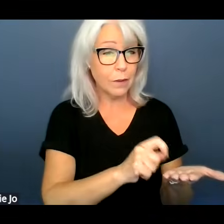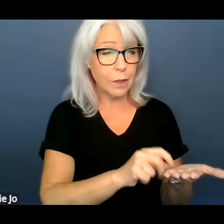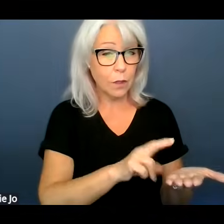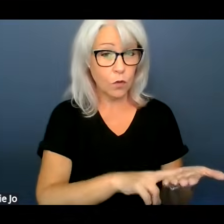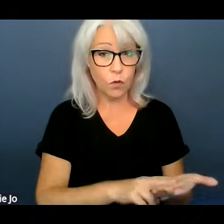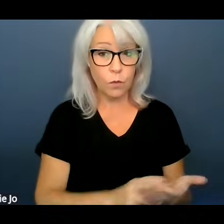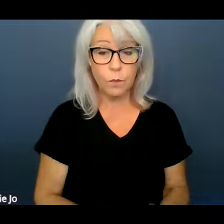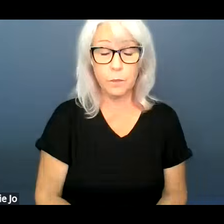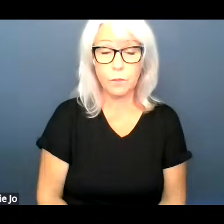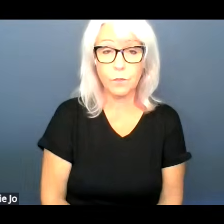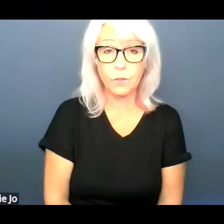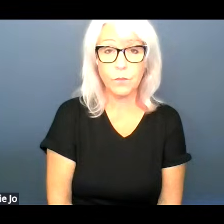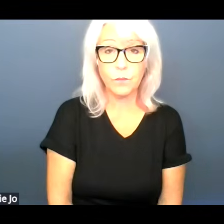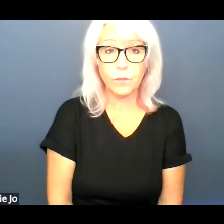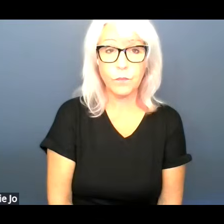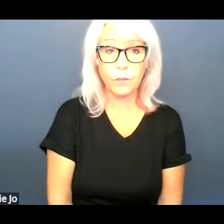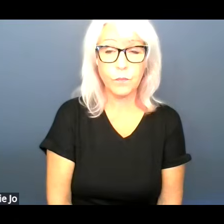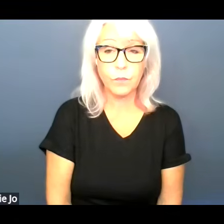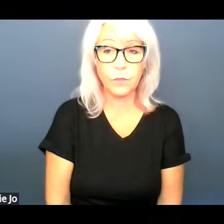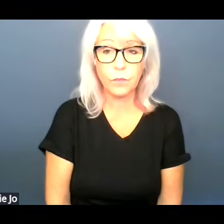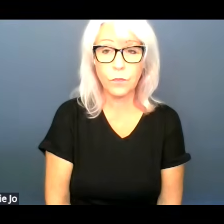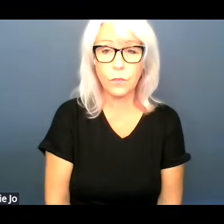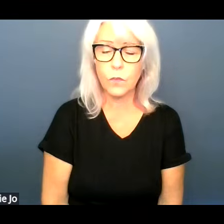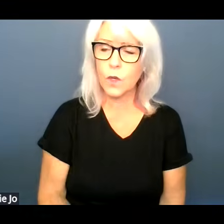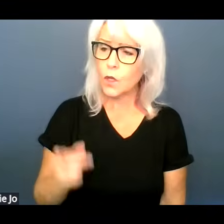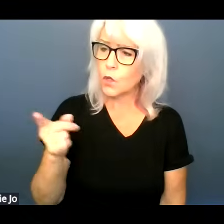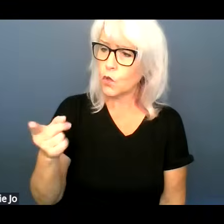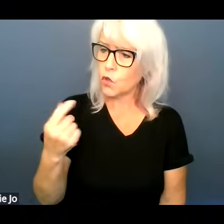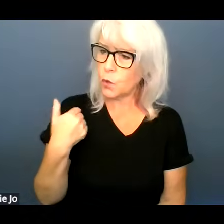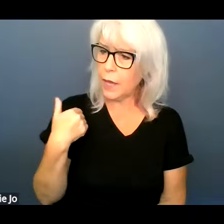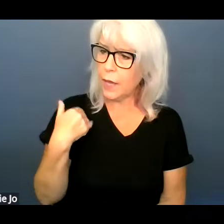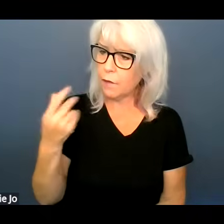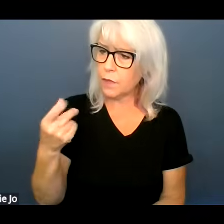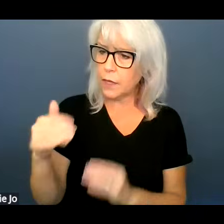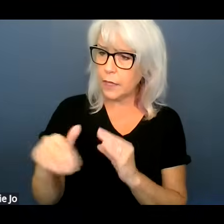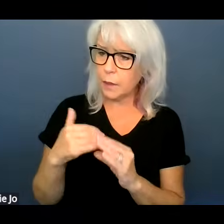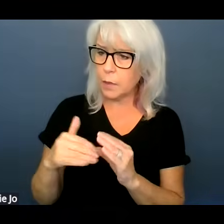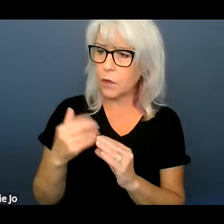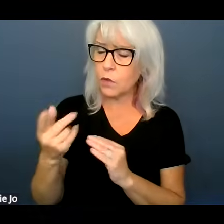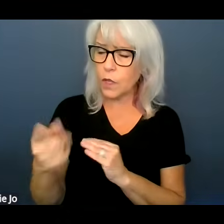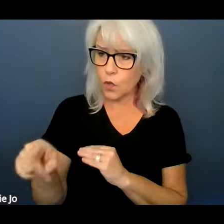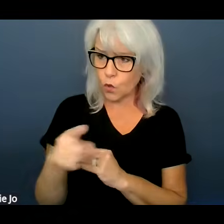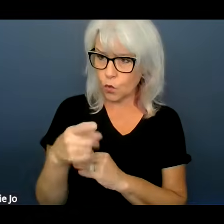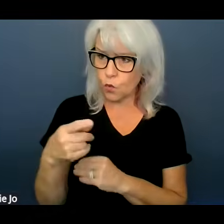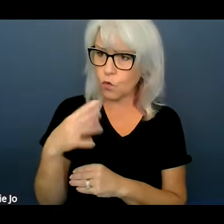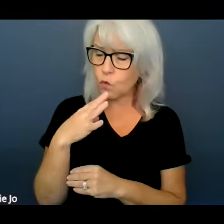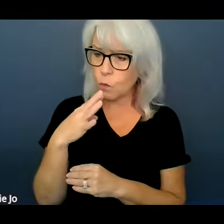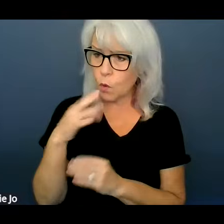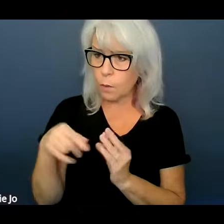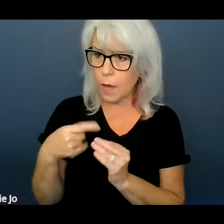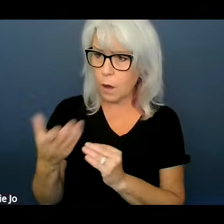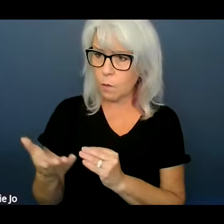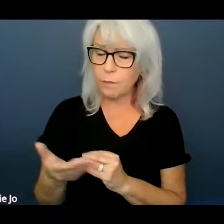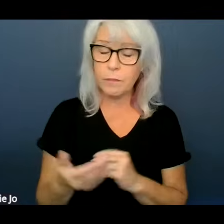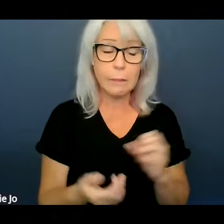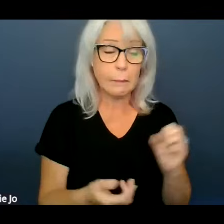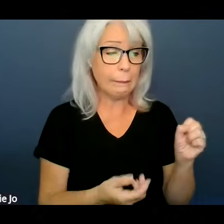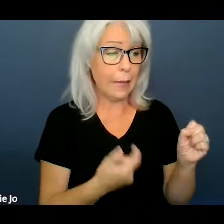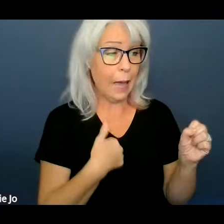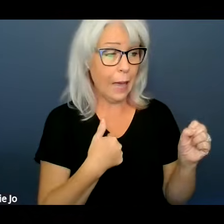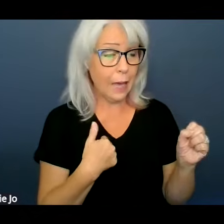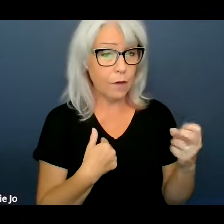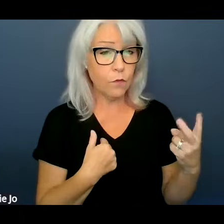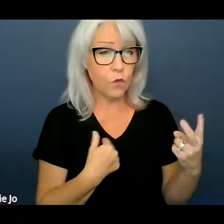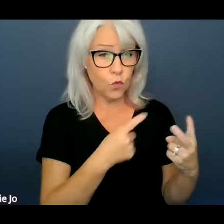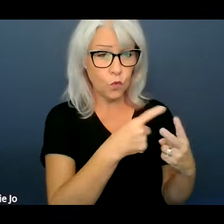have not. Do you have those emails that you referenced with you? I have 2 of the other